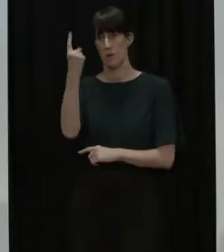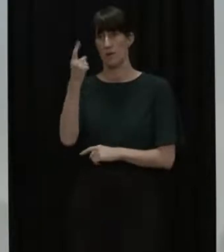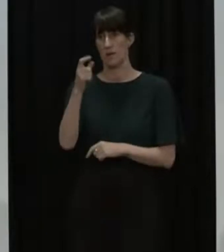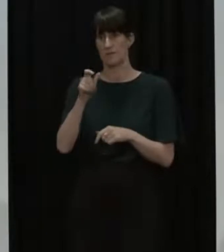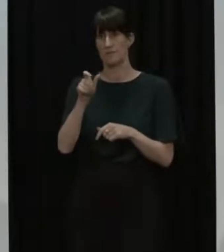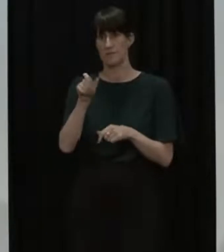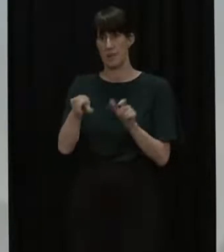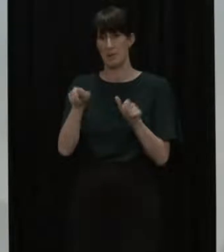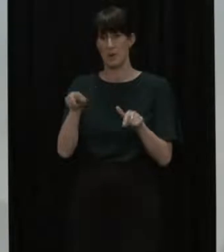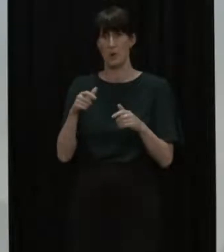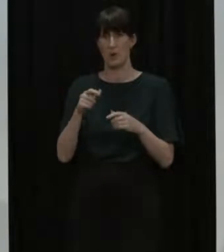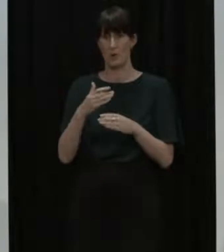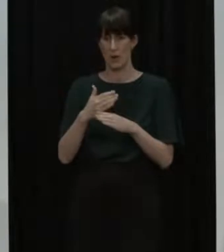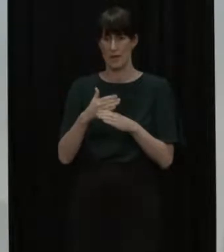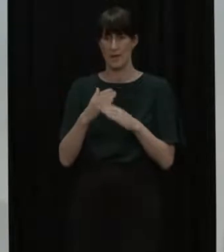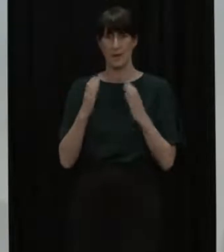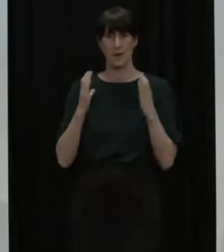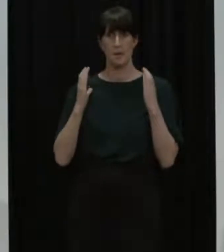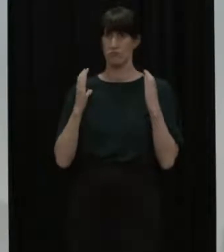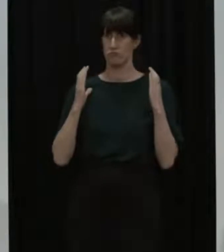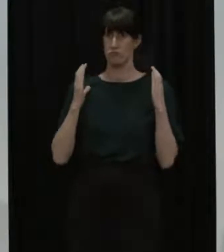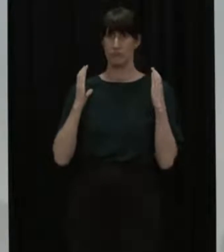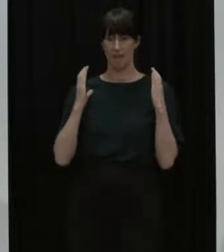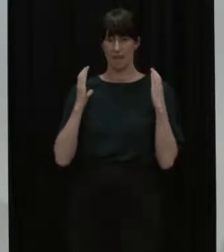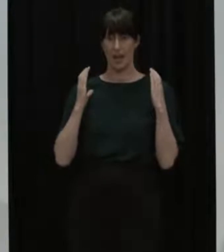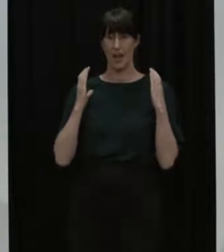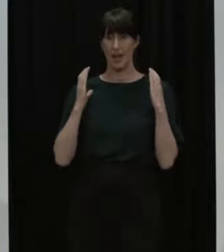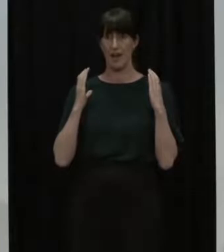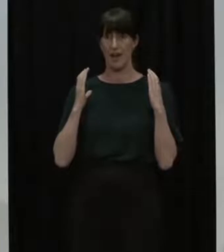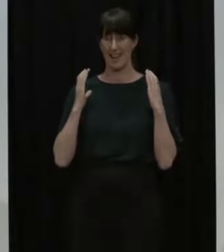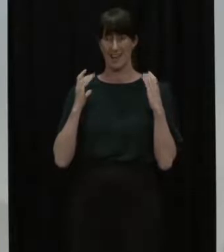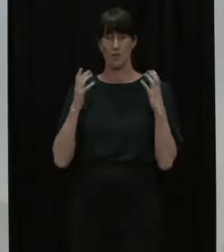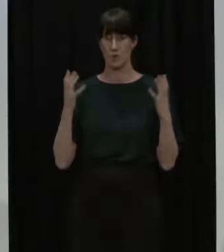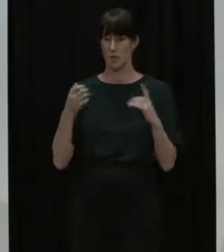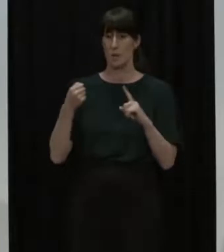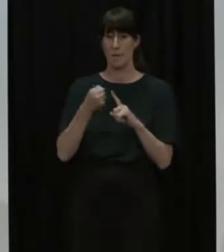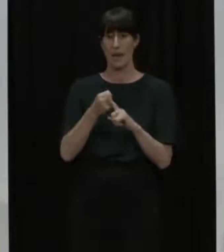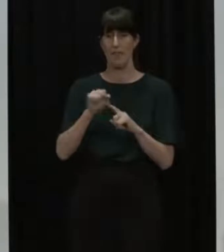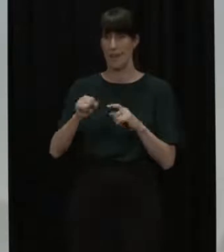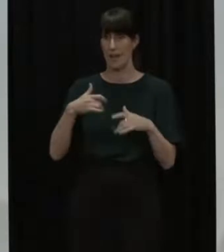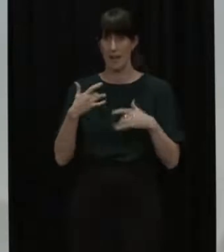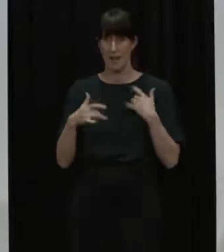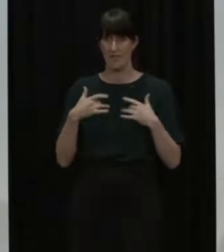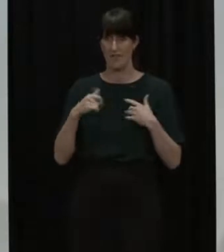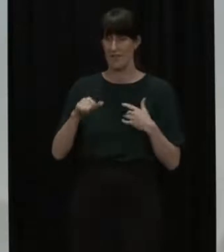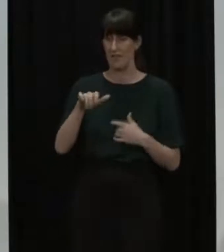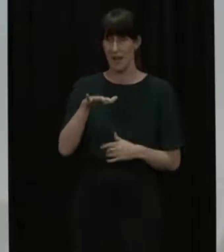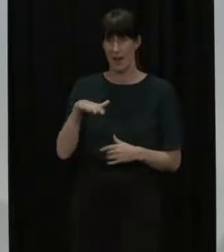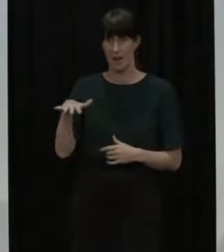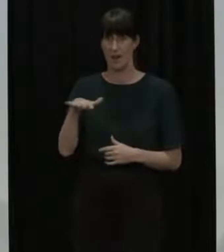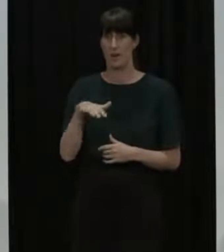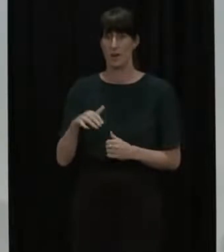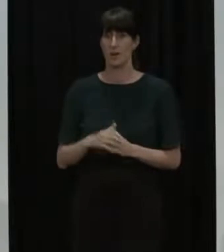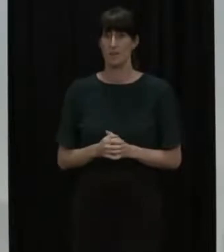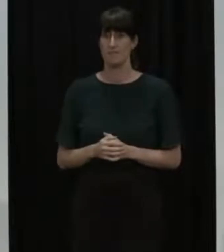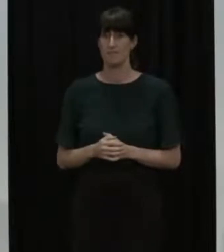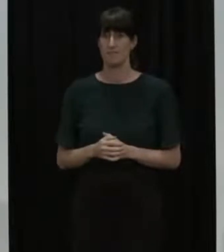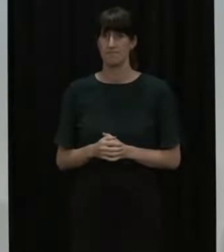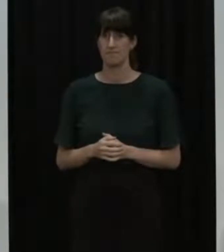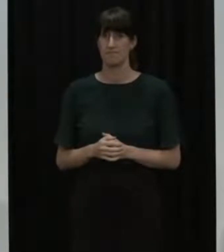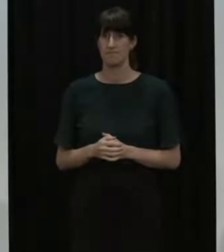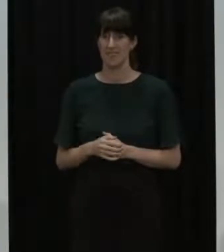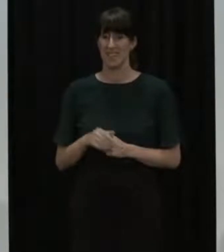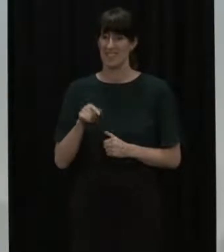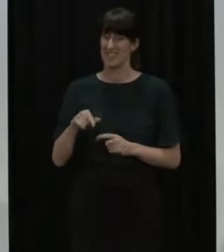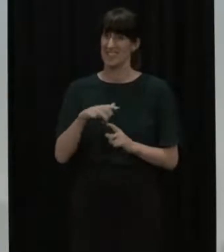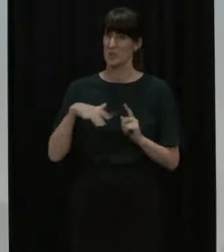under significant pressure, and this has had a big impact on them, their whānau, and the way they live their lives. I know this is a